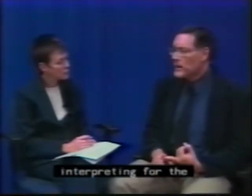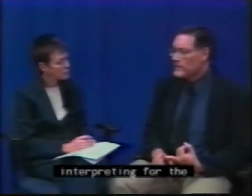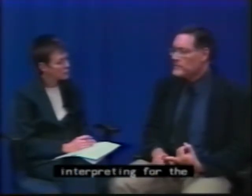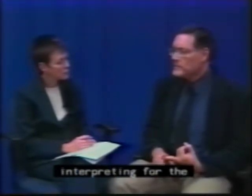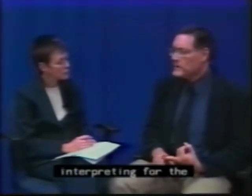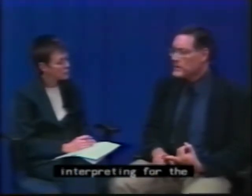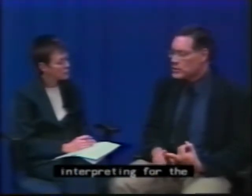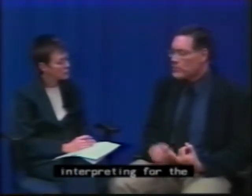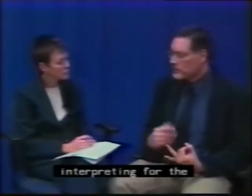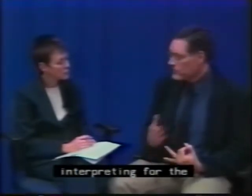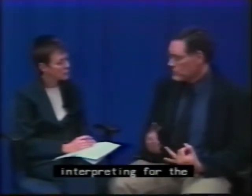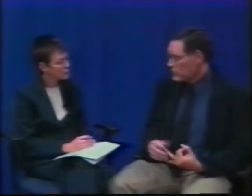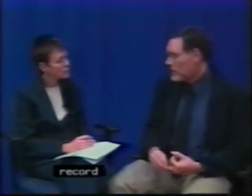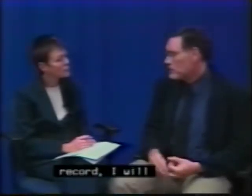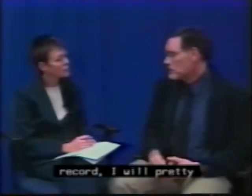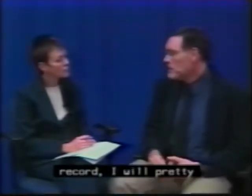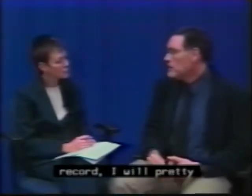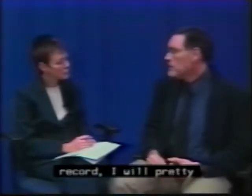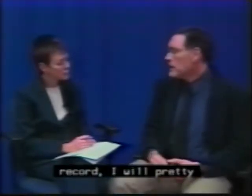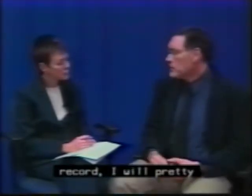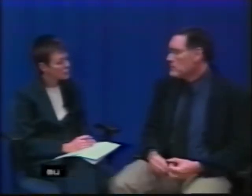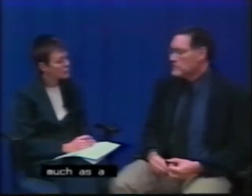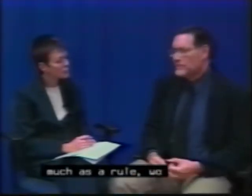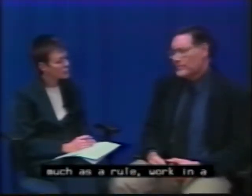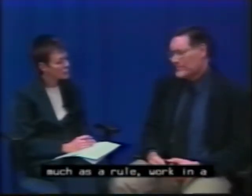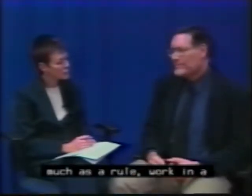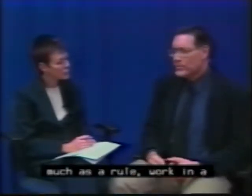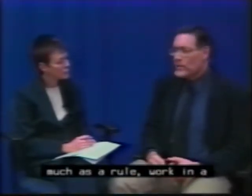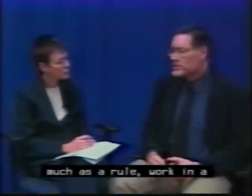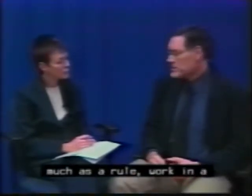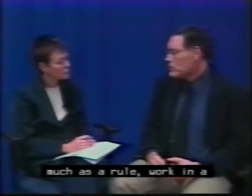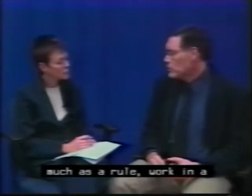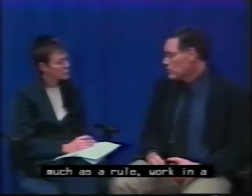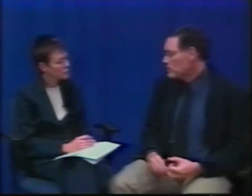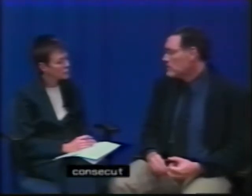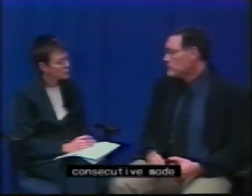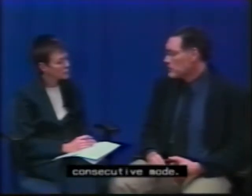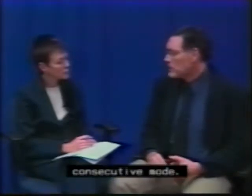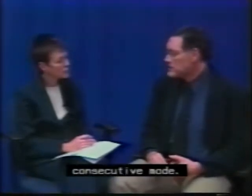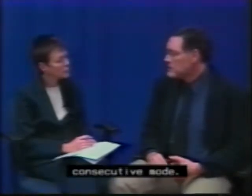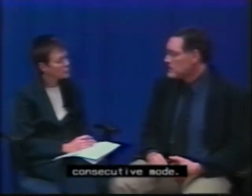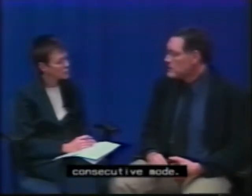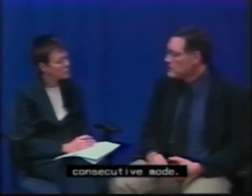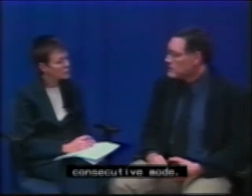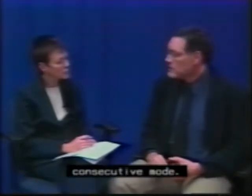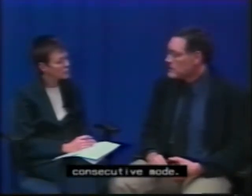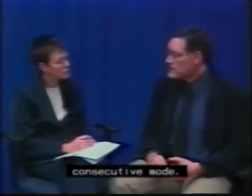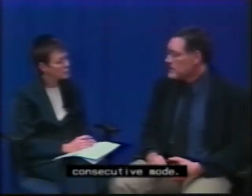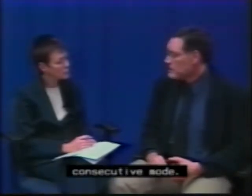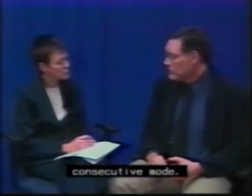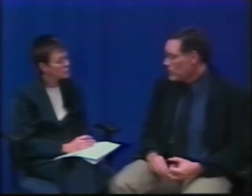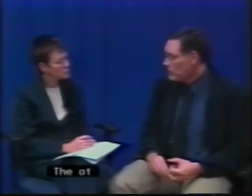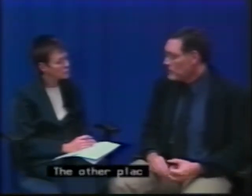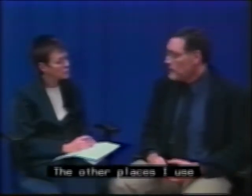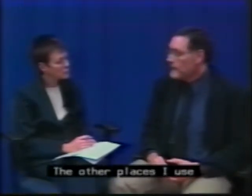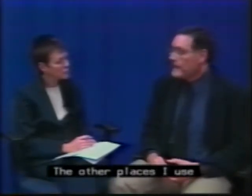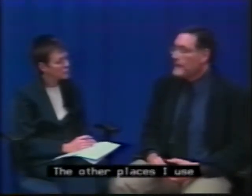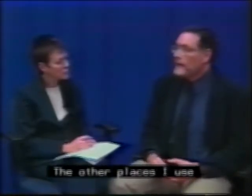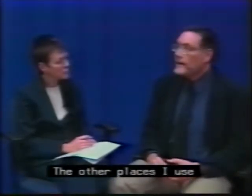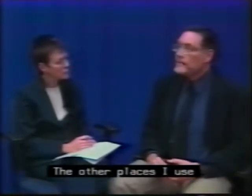I'm interpreting for the record, I will pretty much as a rule work in a consecutive mode. The